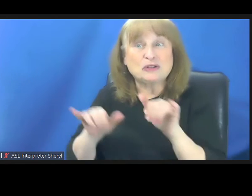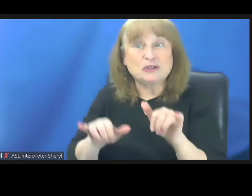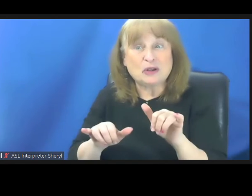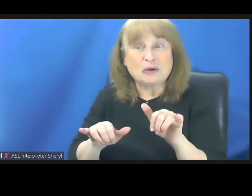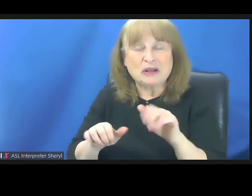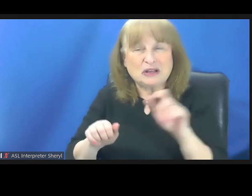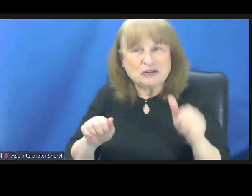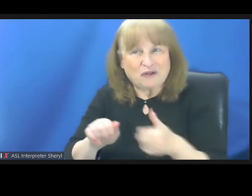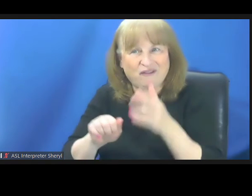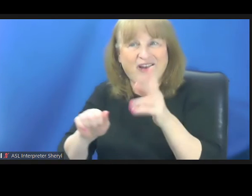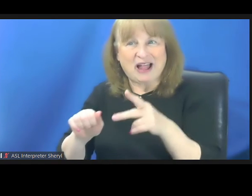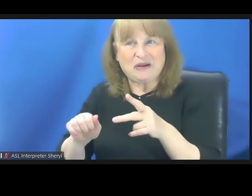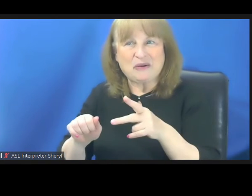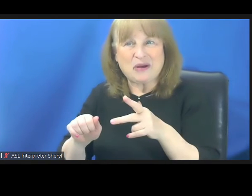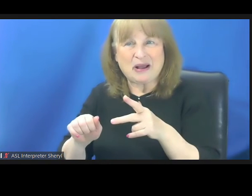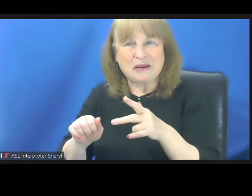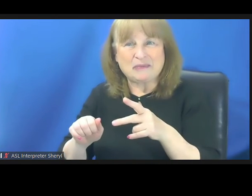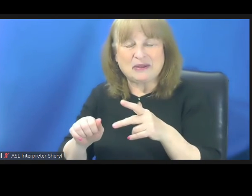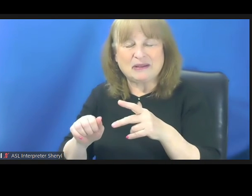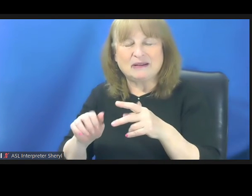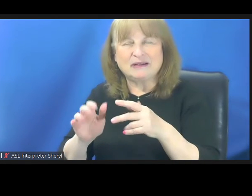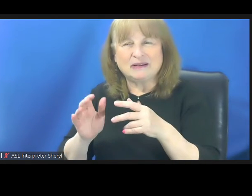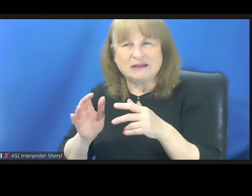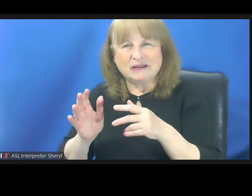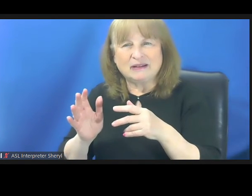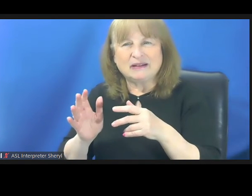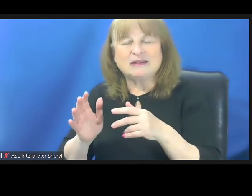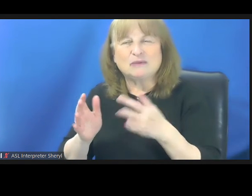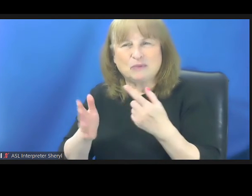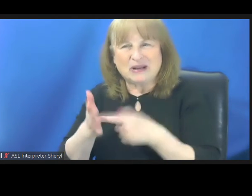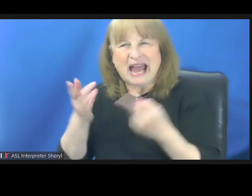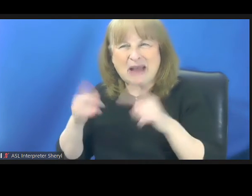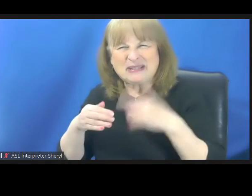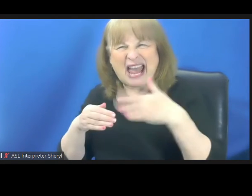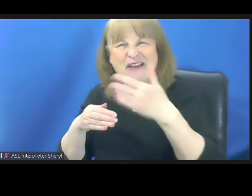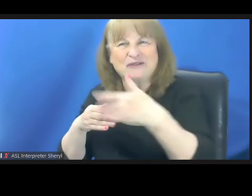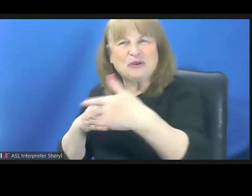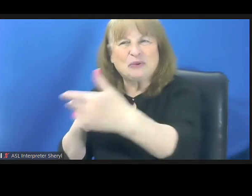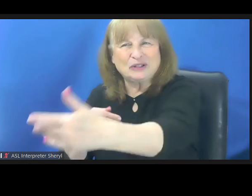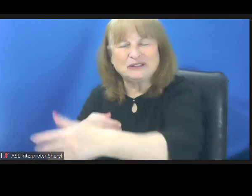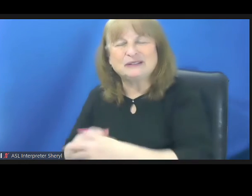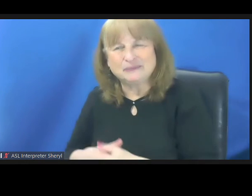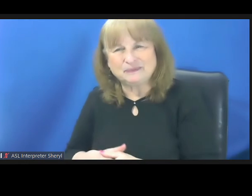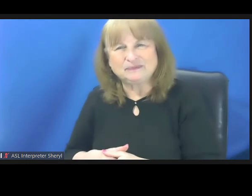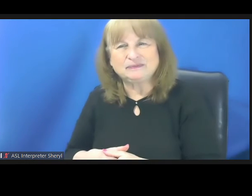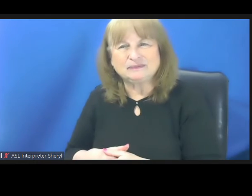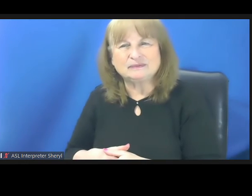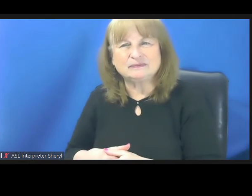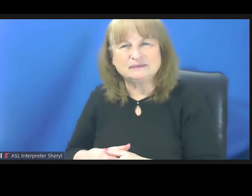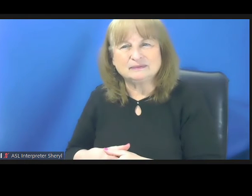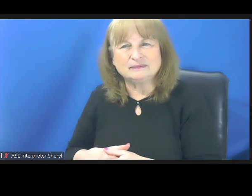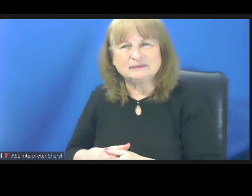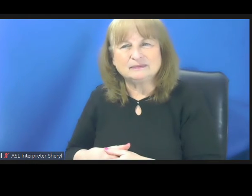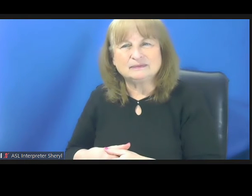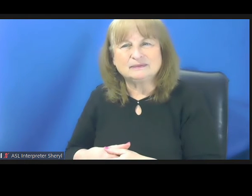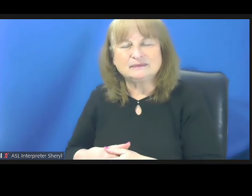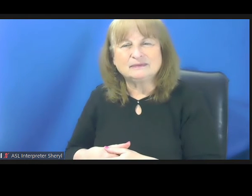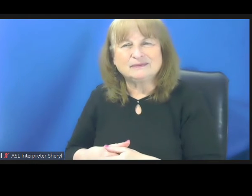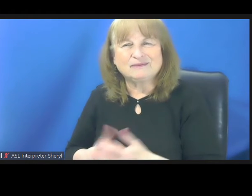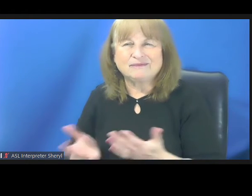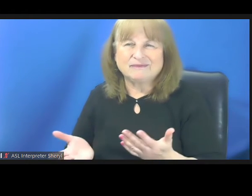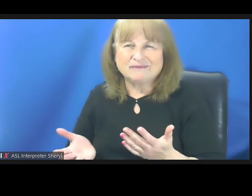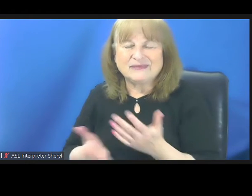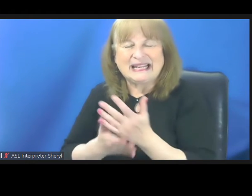but to follow up the repercussions, the subsequent histories, and in a